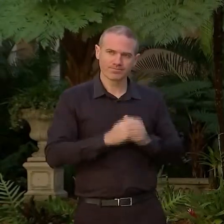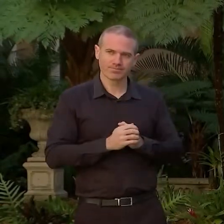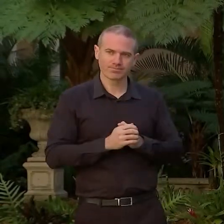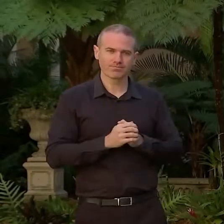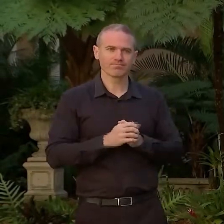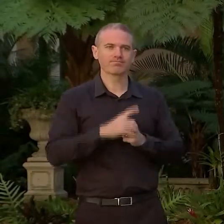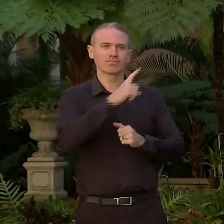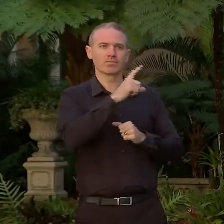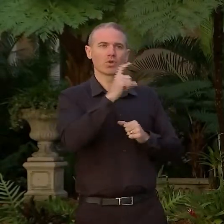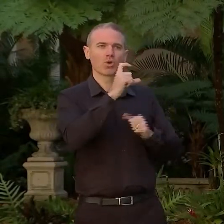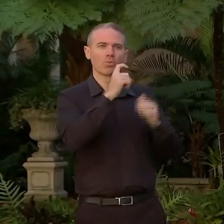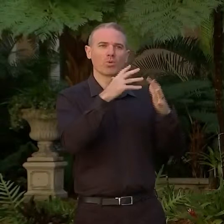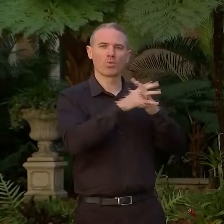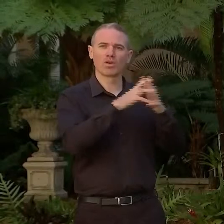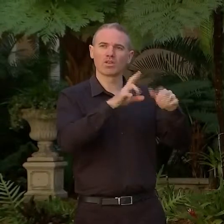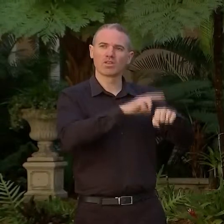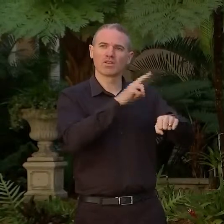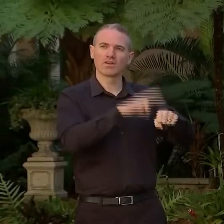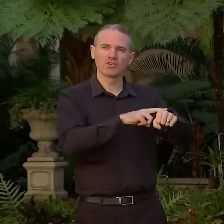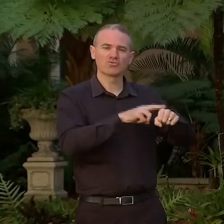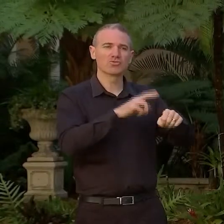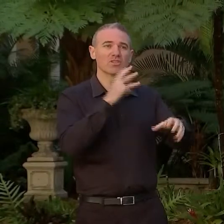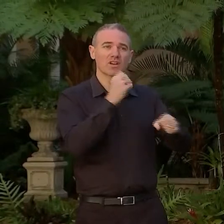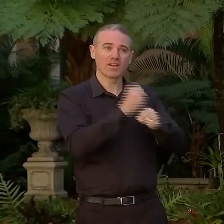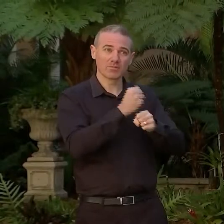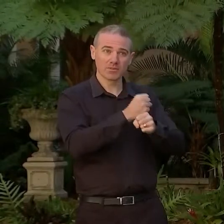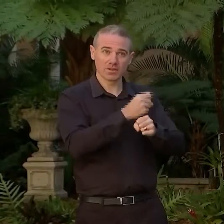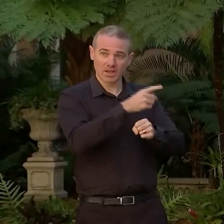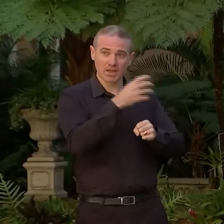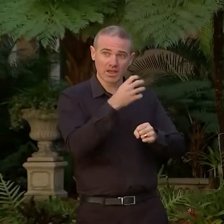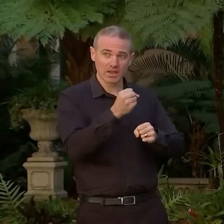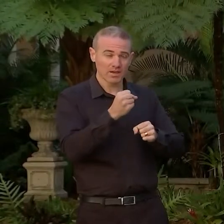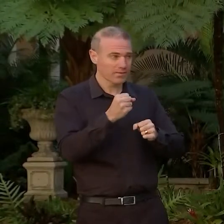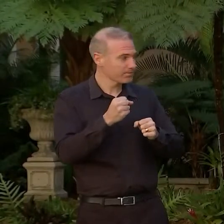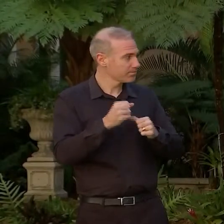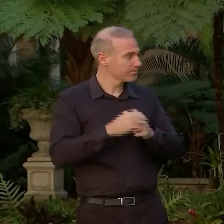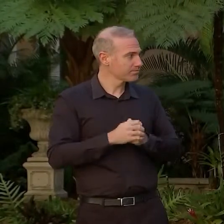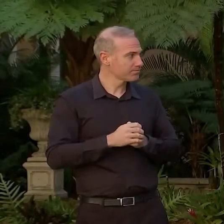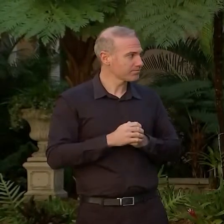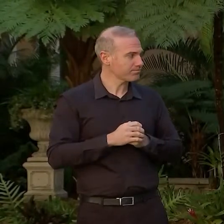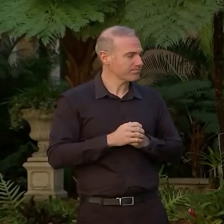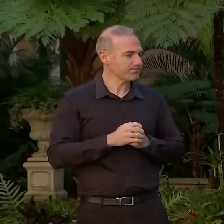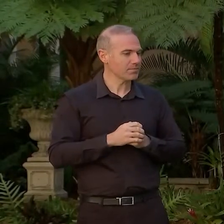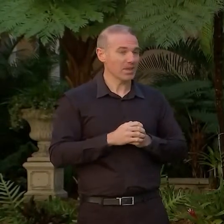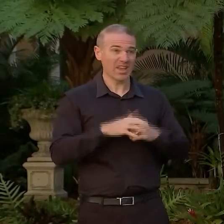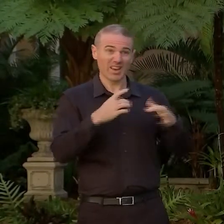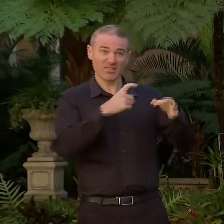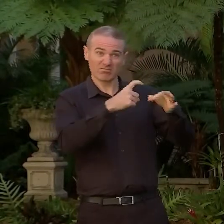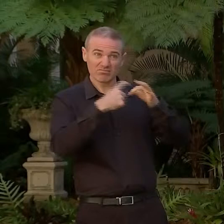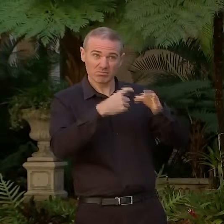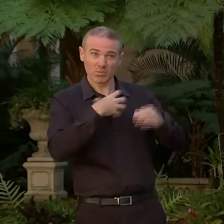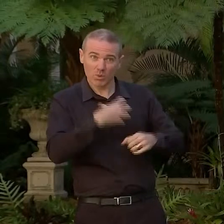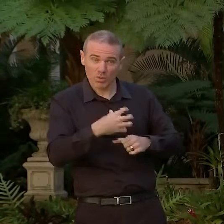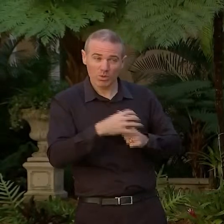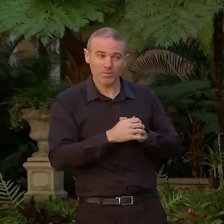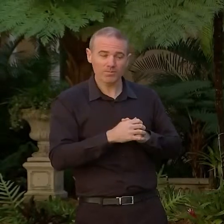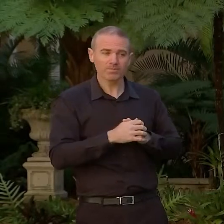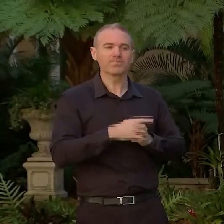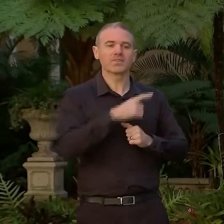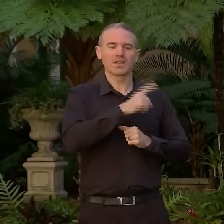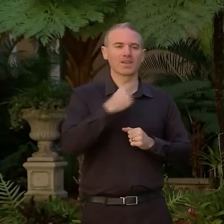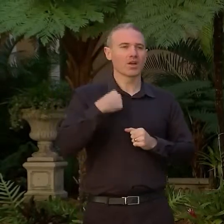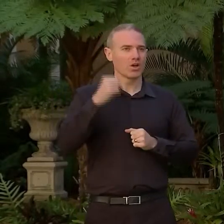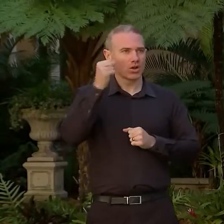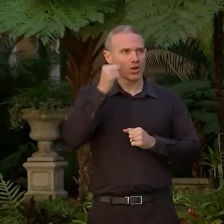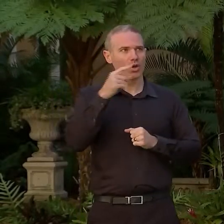with the federal government about the Pinkenbar proposal? Has an MOU been signed or anything yet? I understand officers of the Queensland Government continue